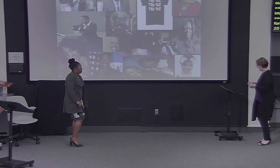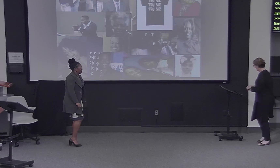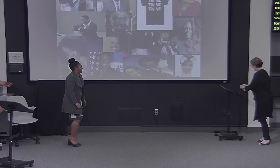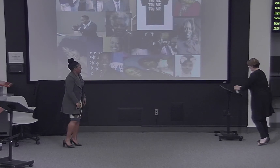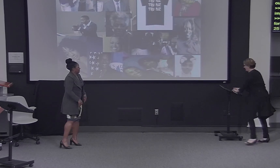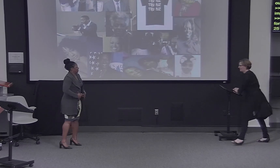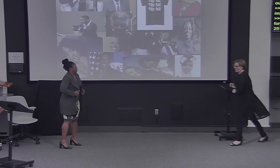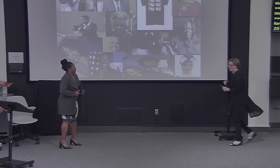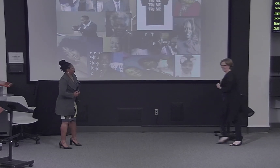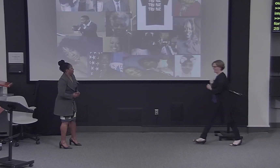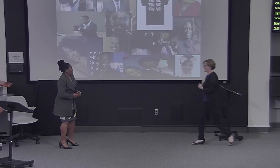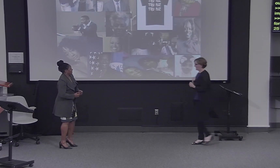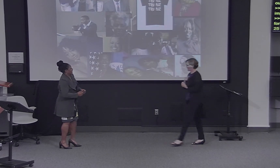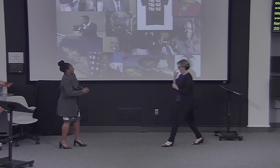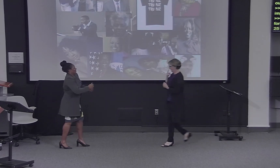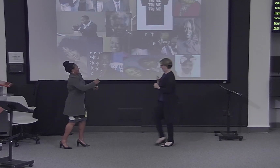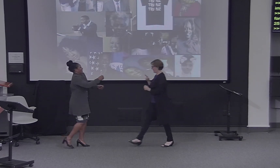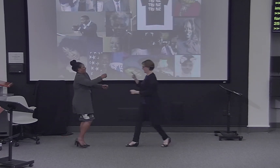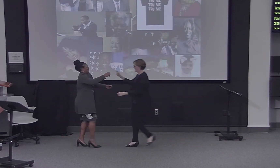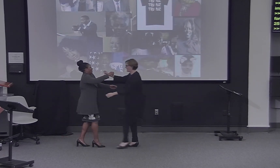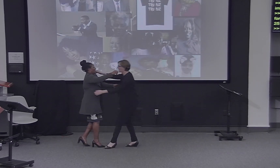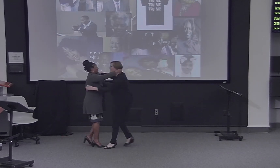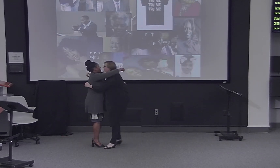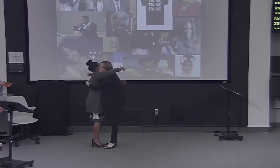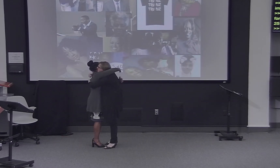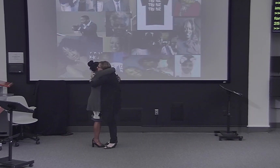All right, I'm going to move my notes up here because I forget things easily.